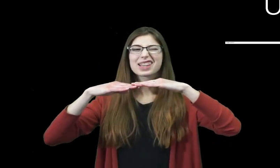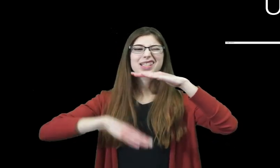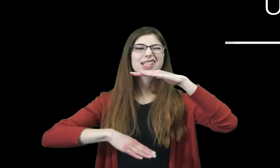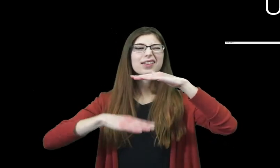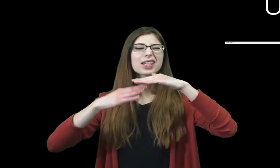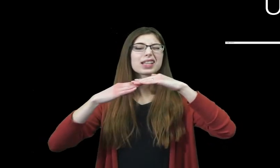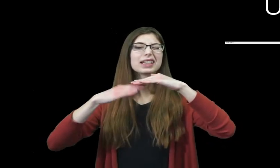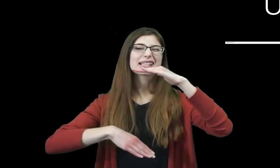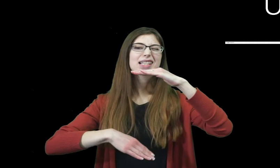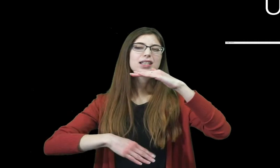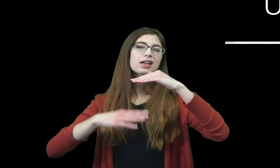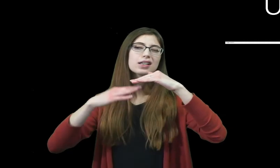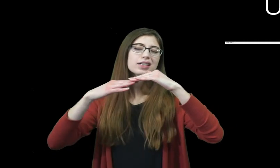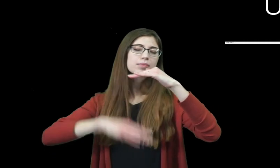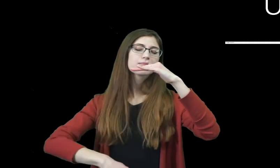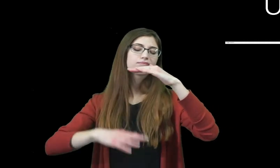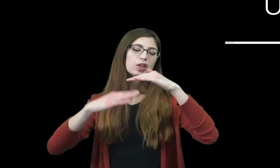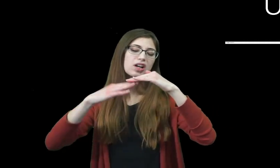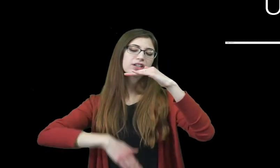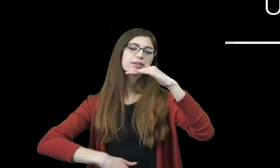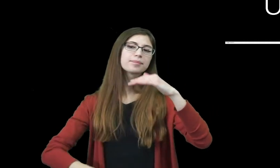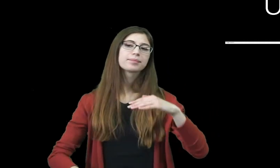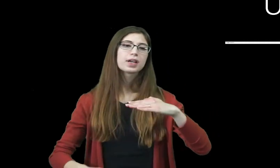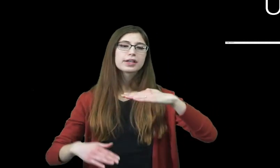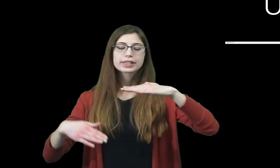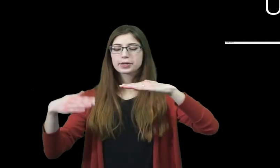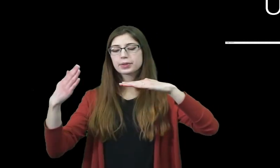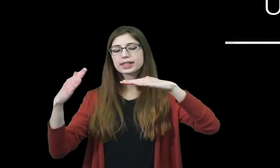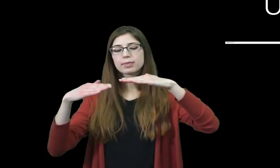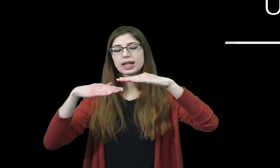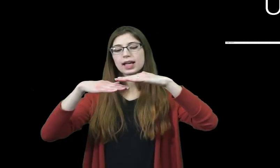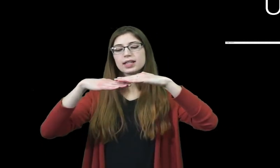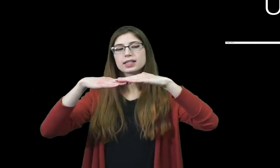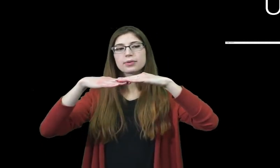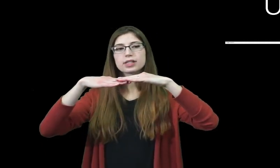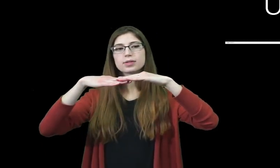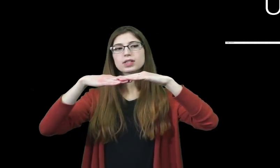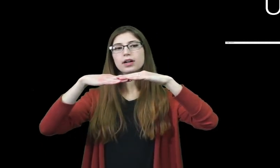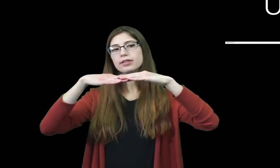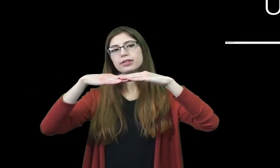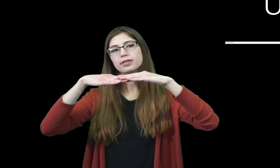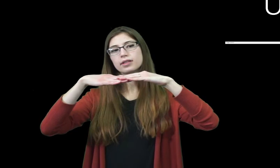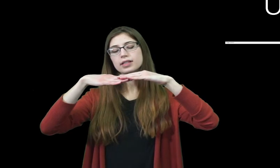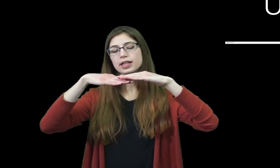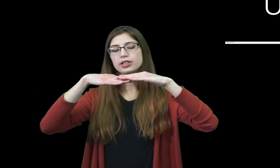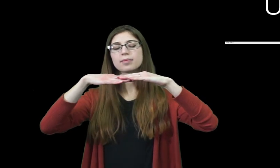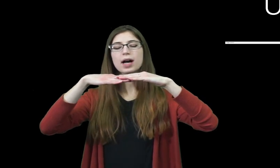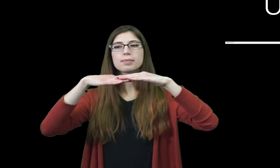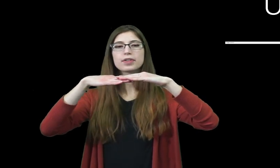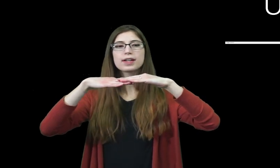this is kind of the less than concept, under. So dominant hand is going to start touching the bottom of your